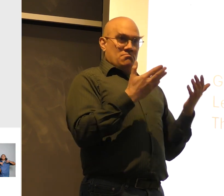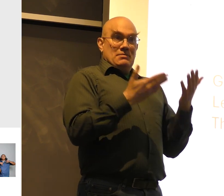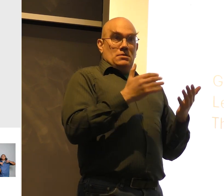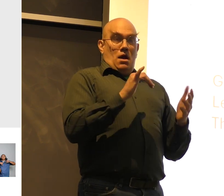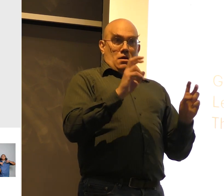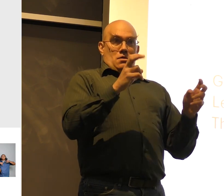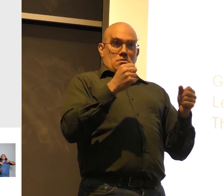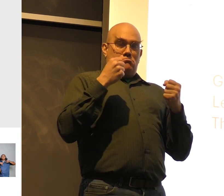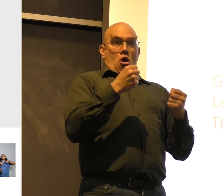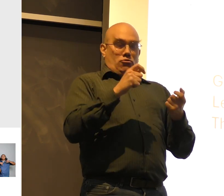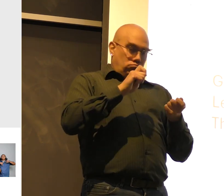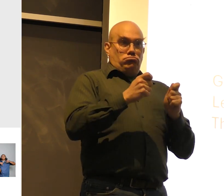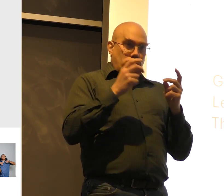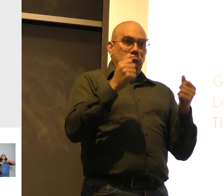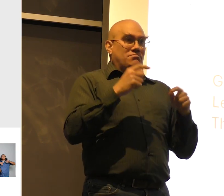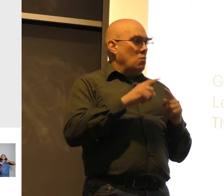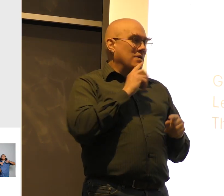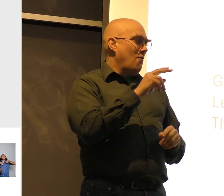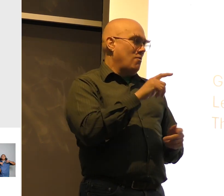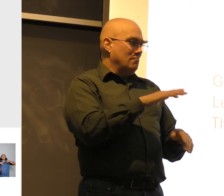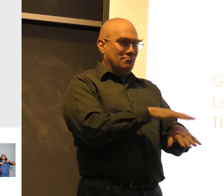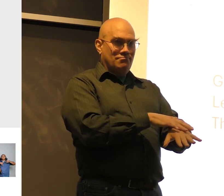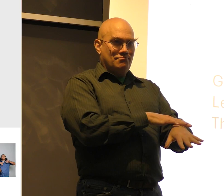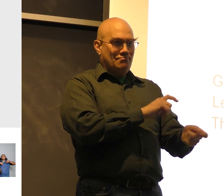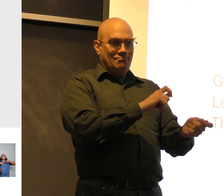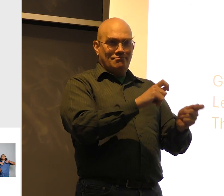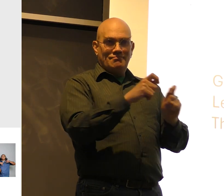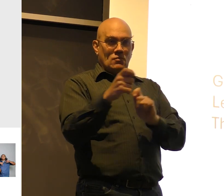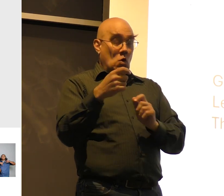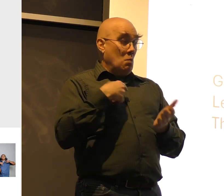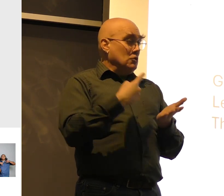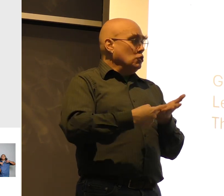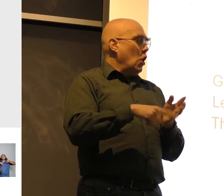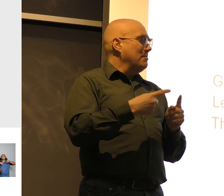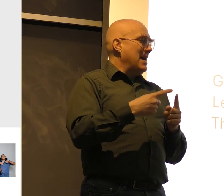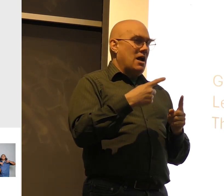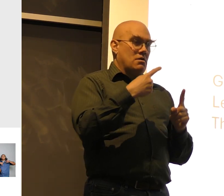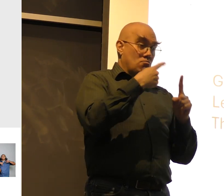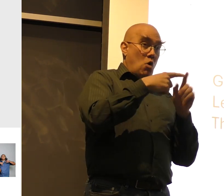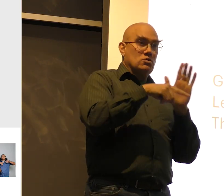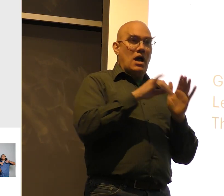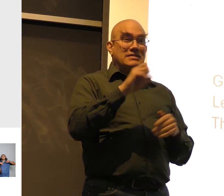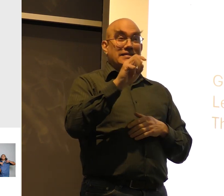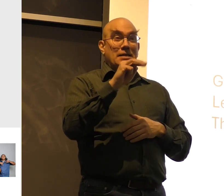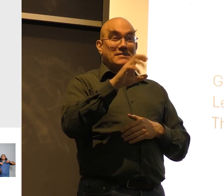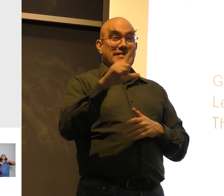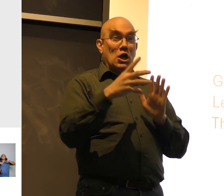And again, it might not be an overnight change. It's going to be slow and steady. We've talked about the